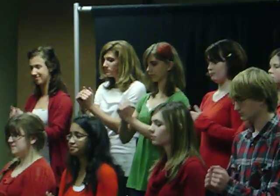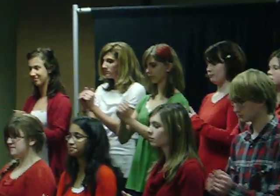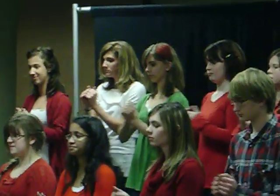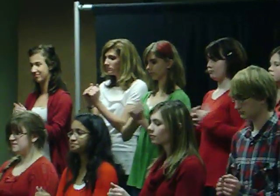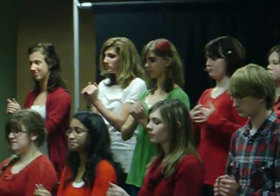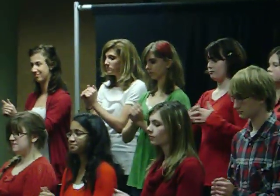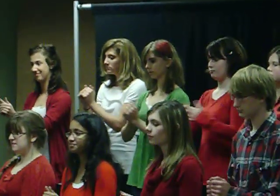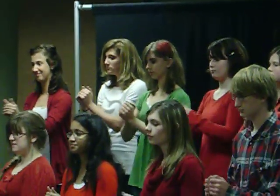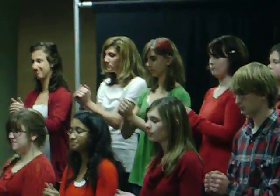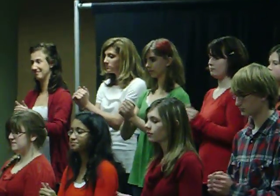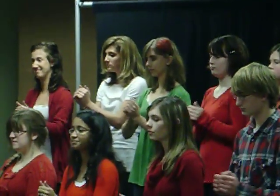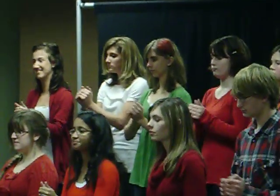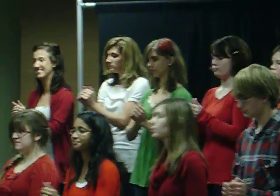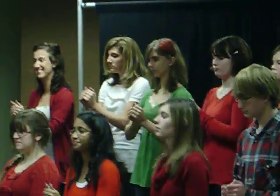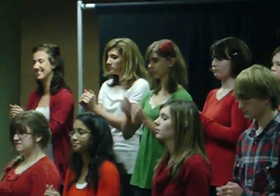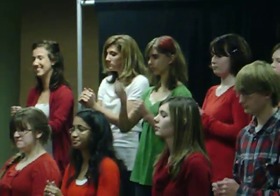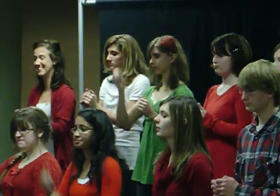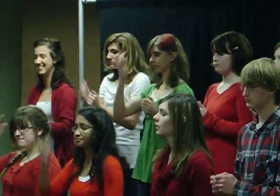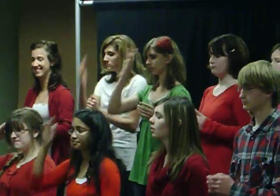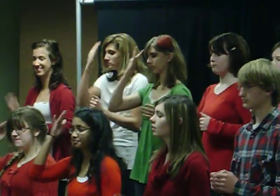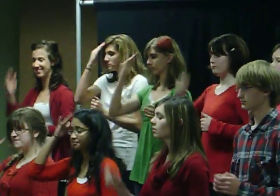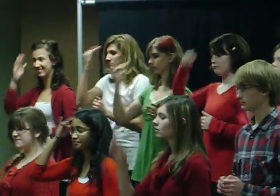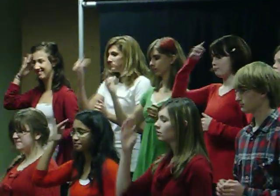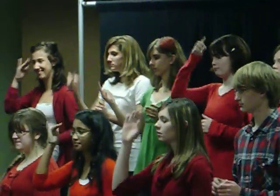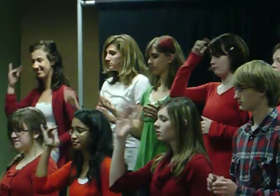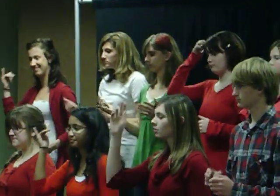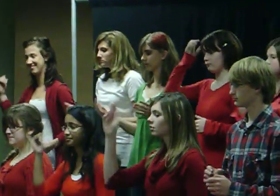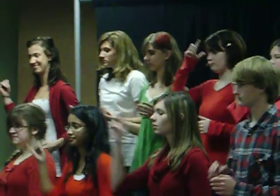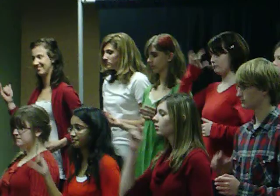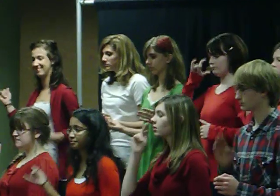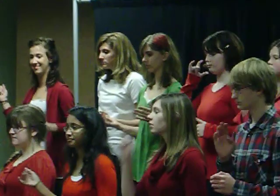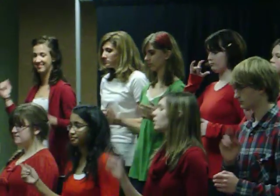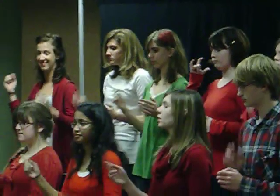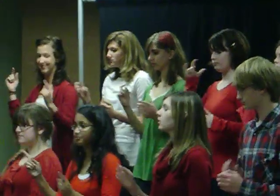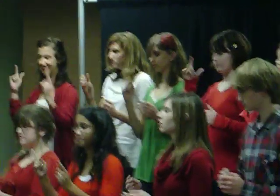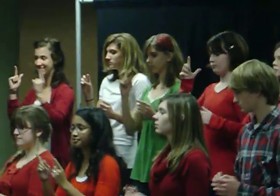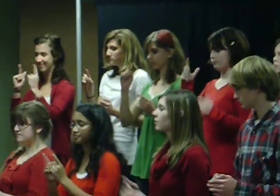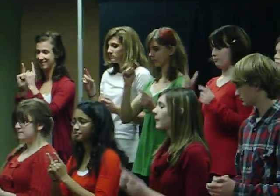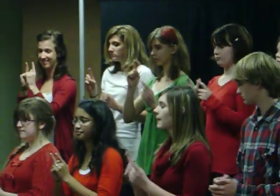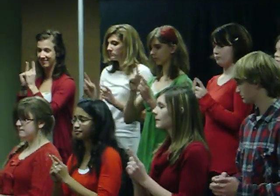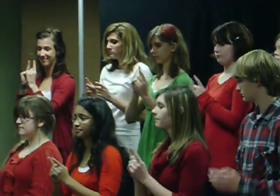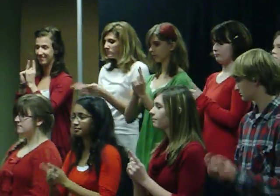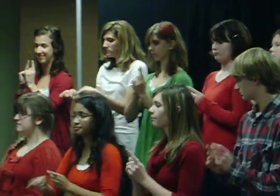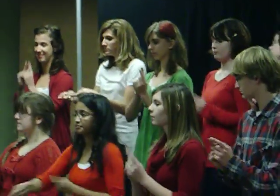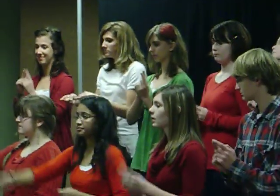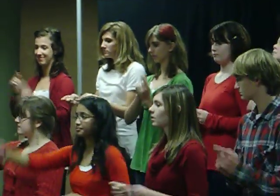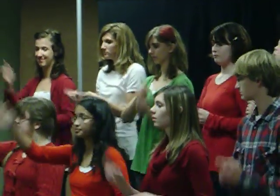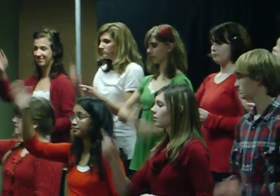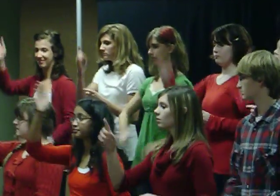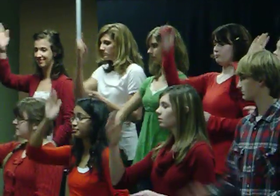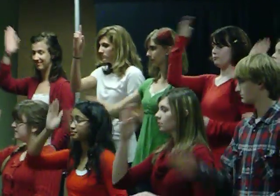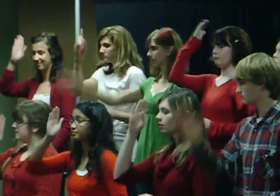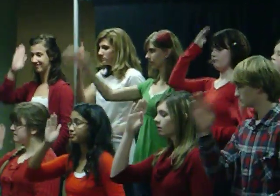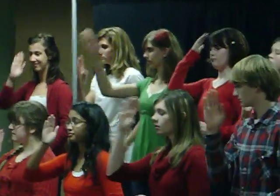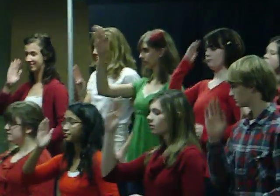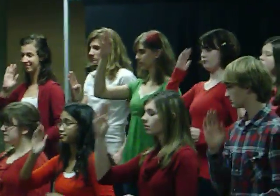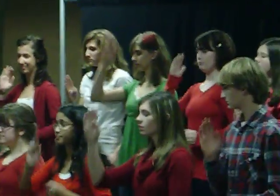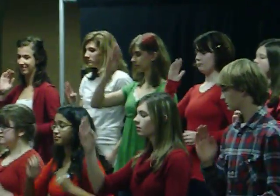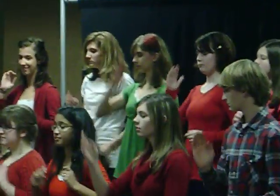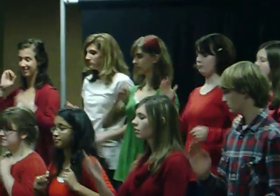To see the greatest gifts